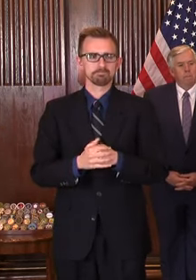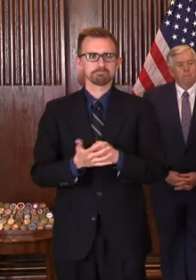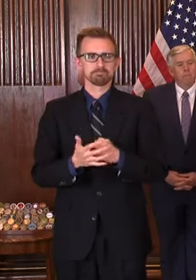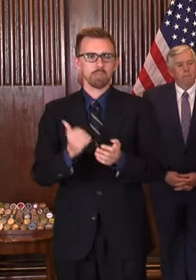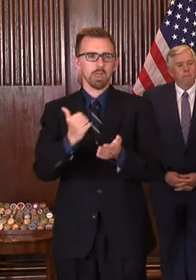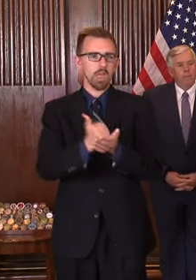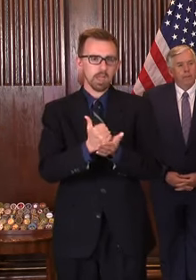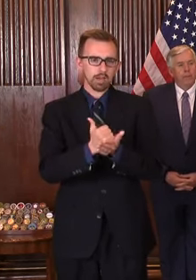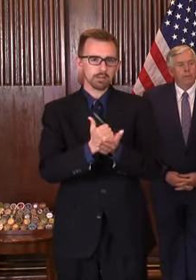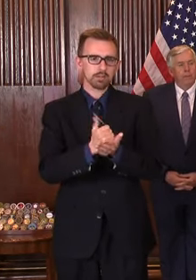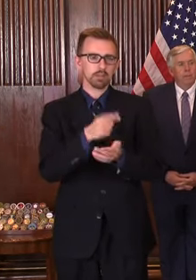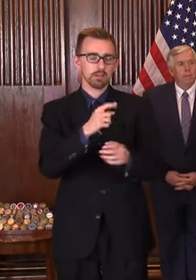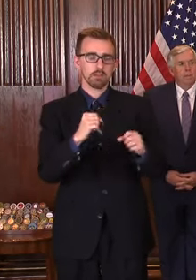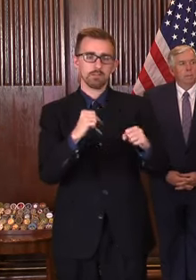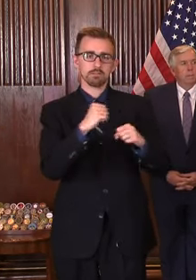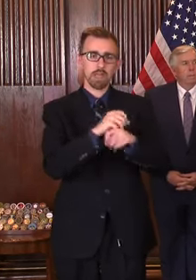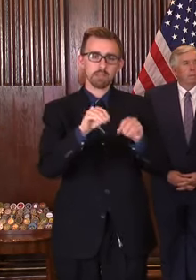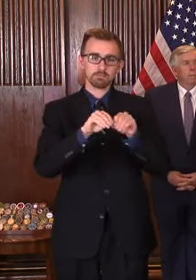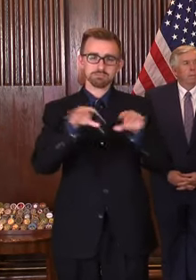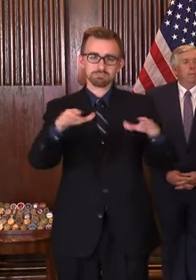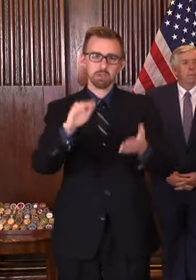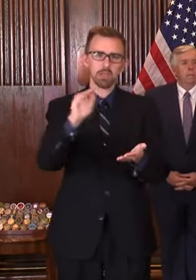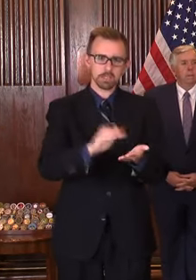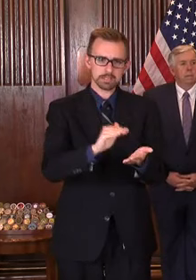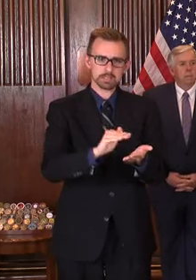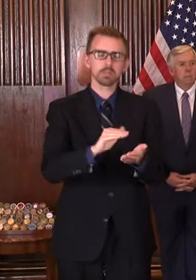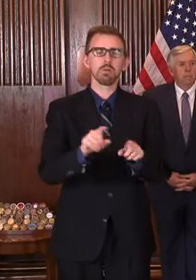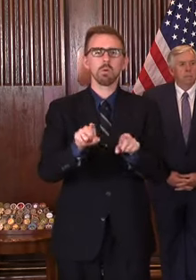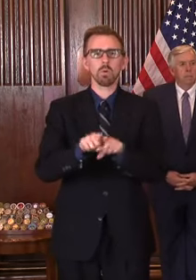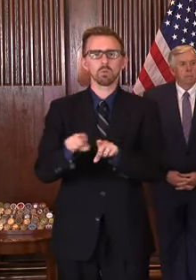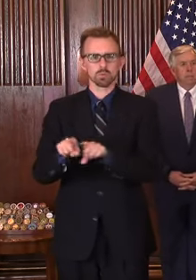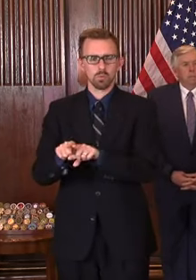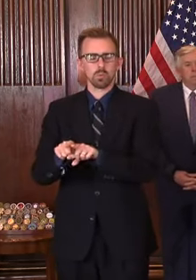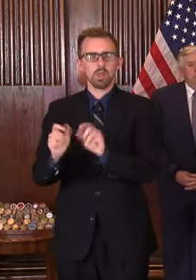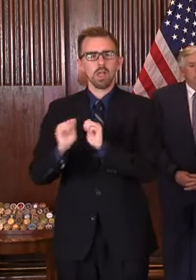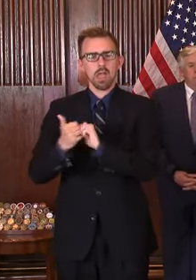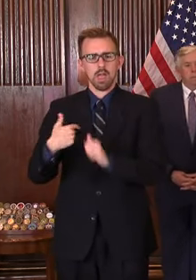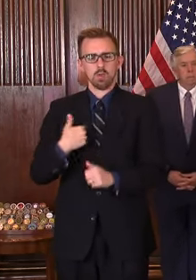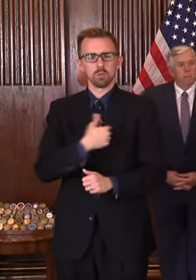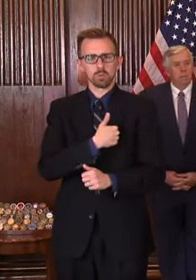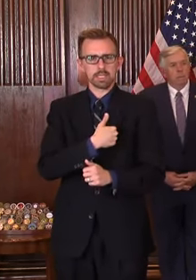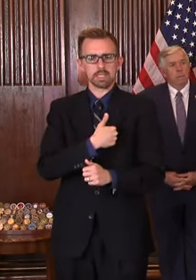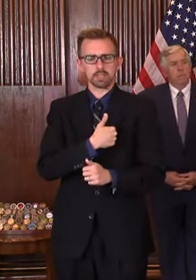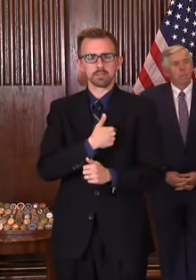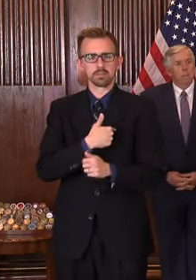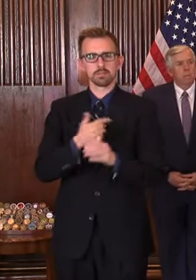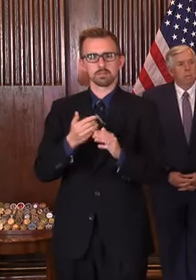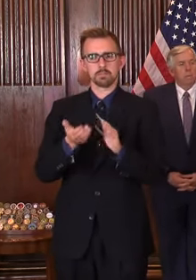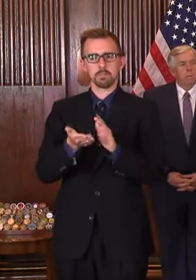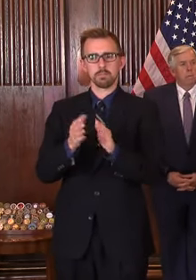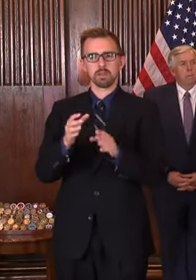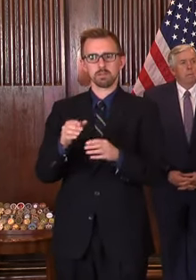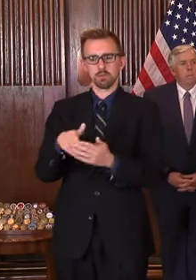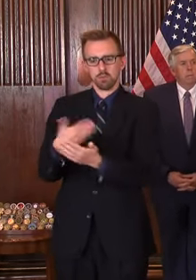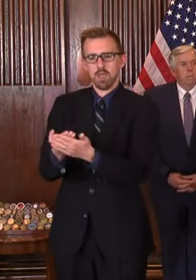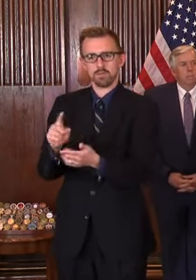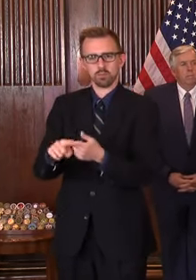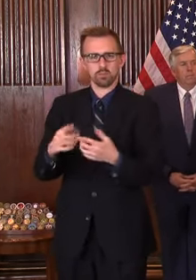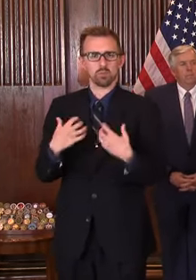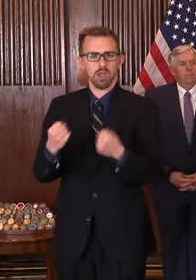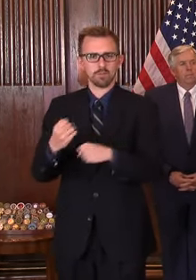aid not only in the fight against COVID-19, but also in how we get to a recovery. In the